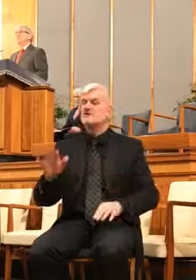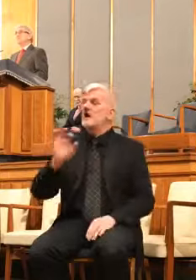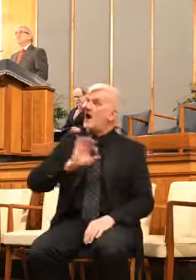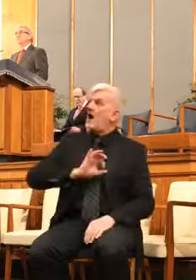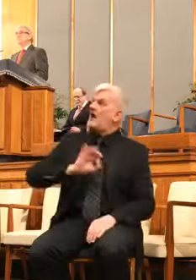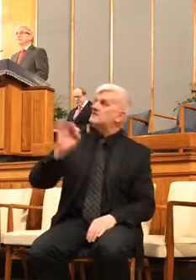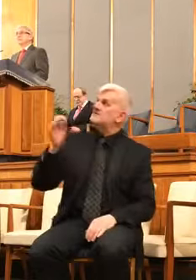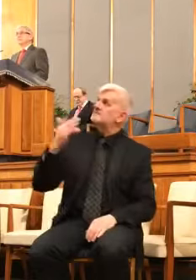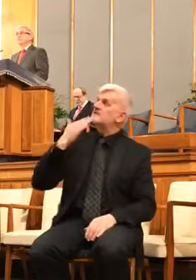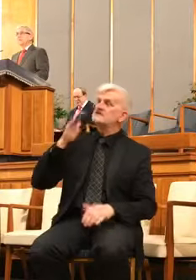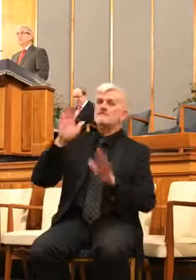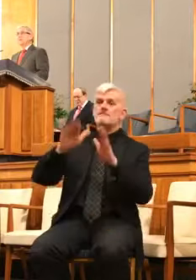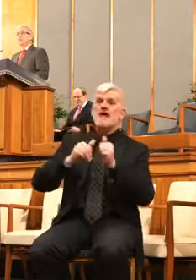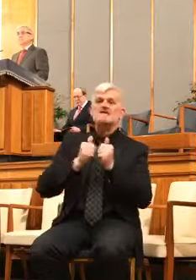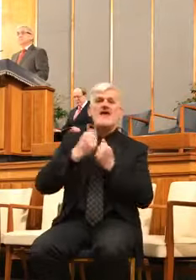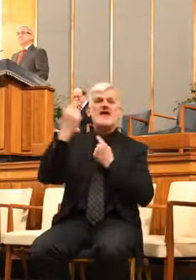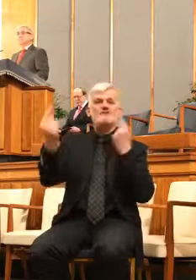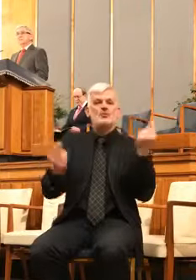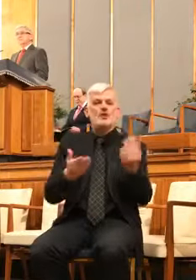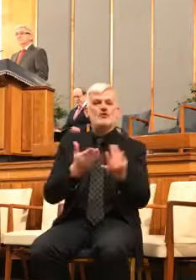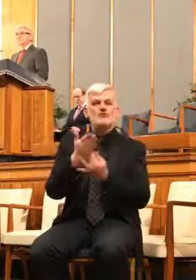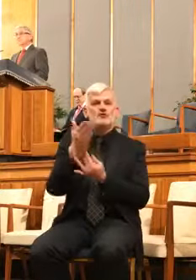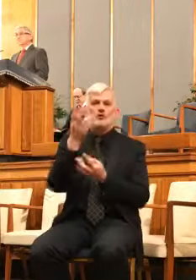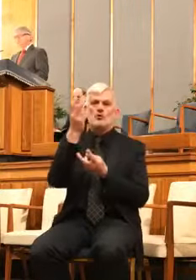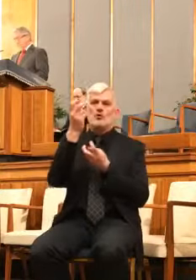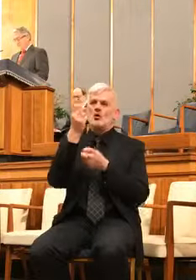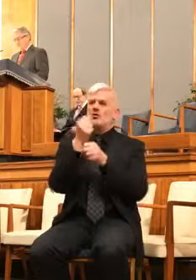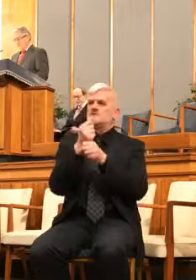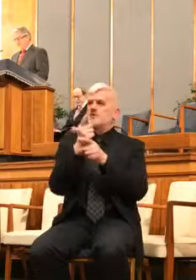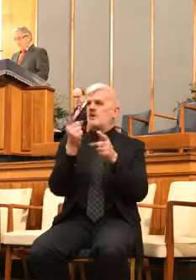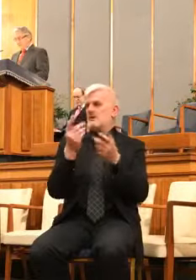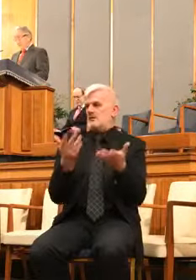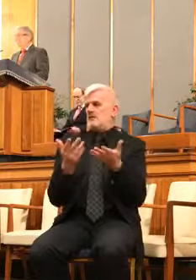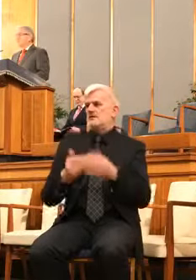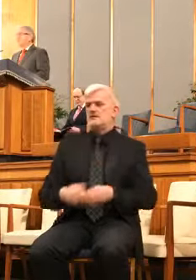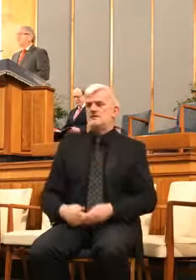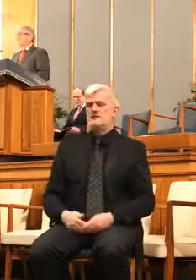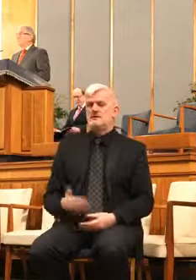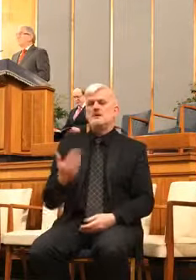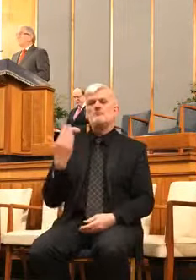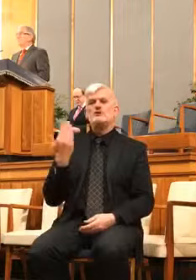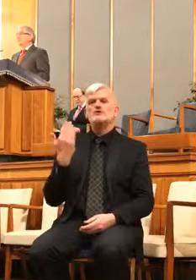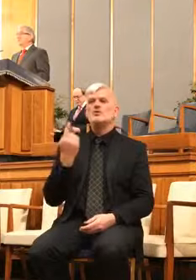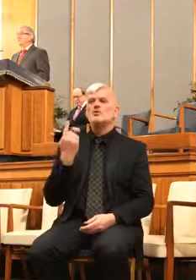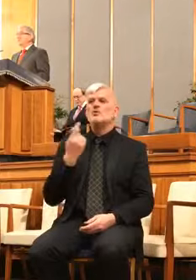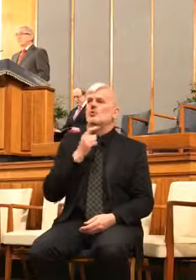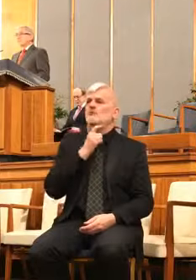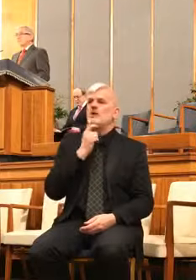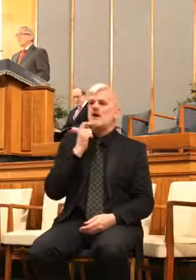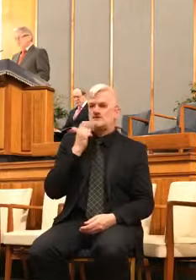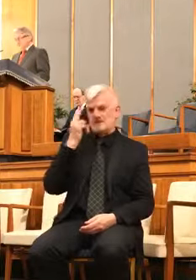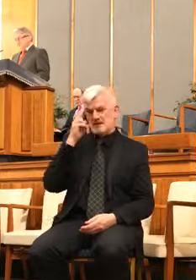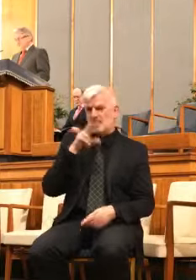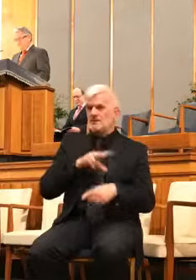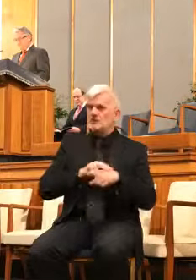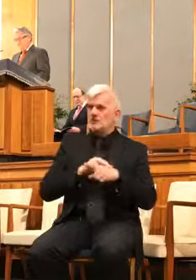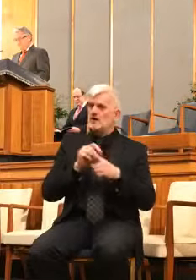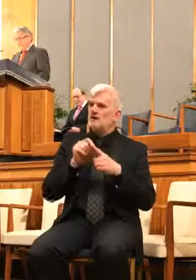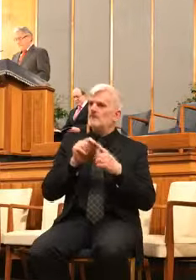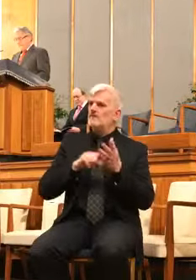Lord's blessing as we hear the gospel of his grace this evening. The preacher is our pastor, Dr. Peter